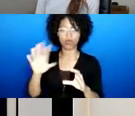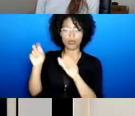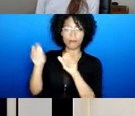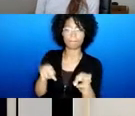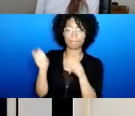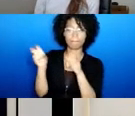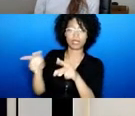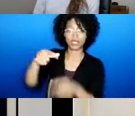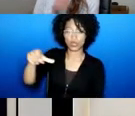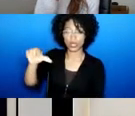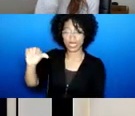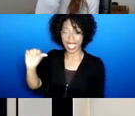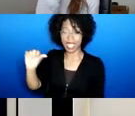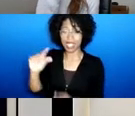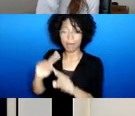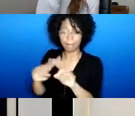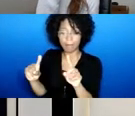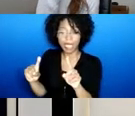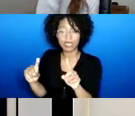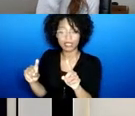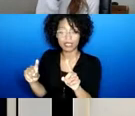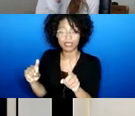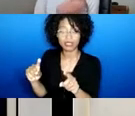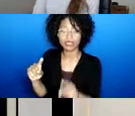Q&A, but it is